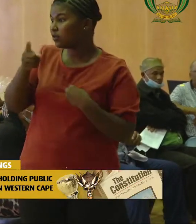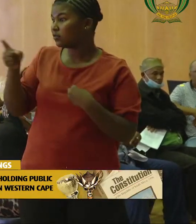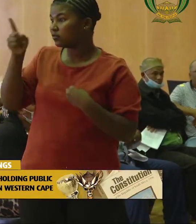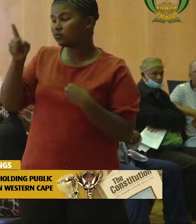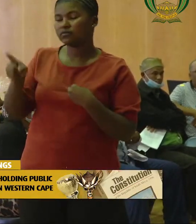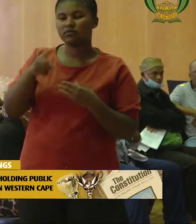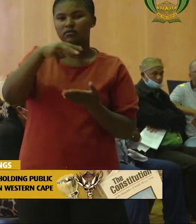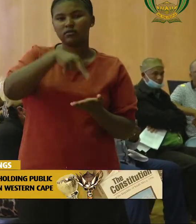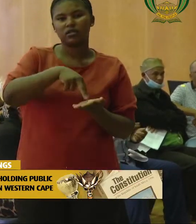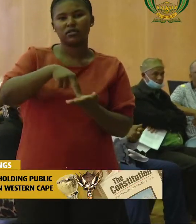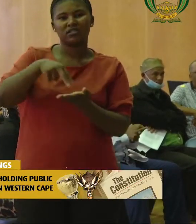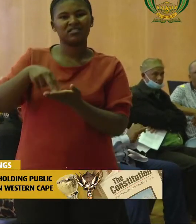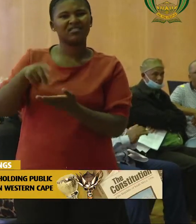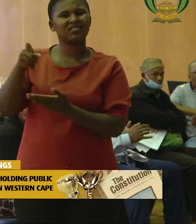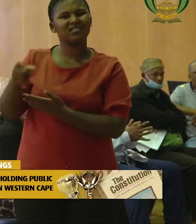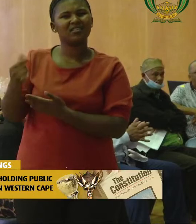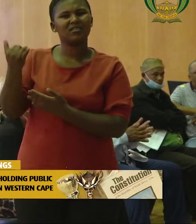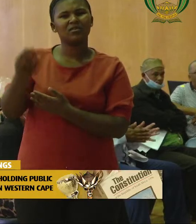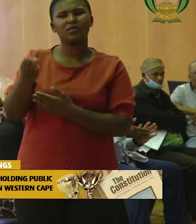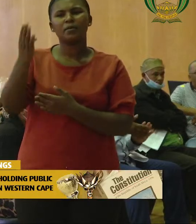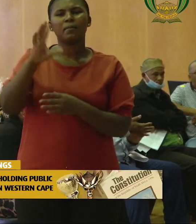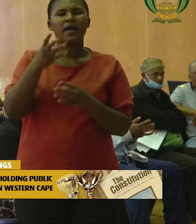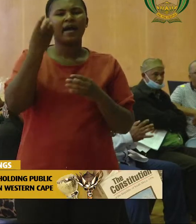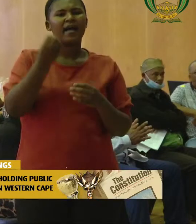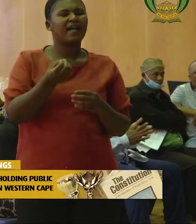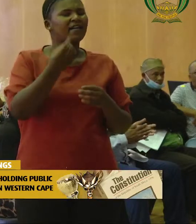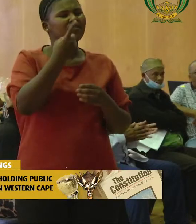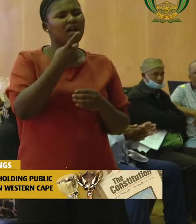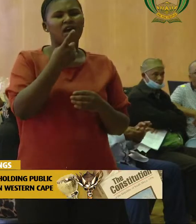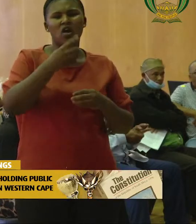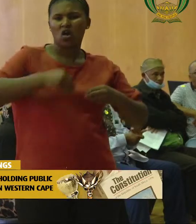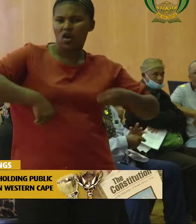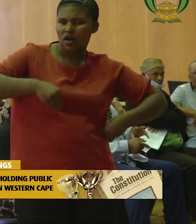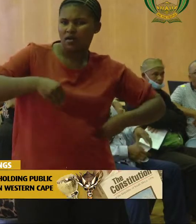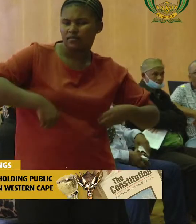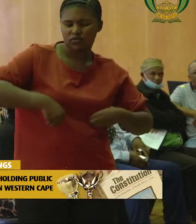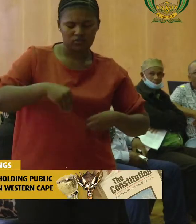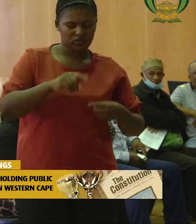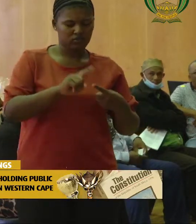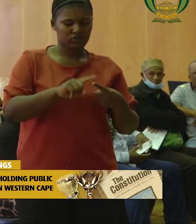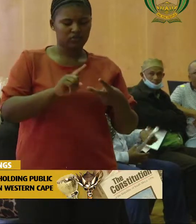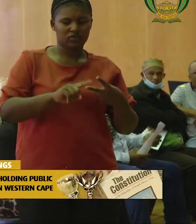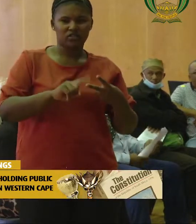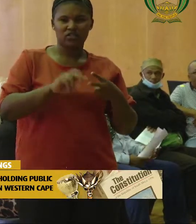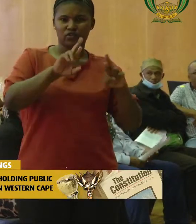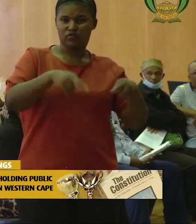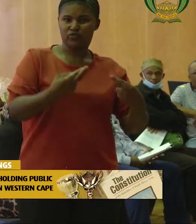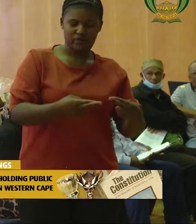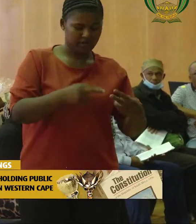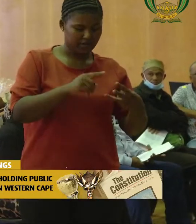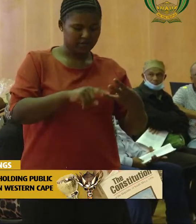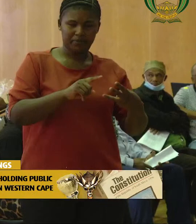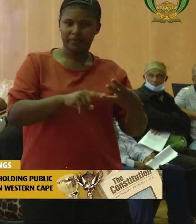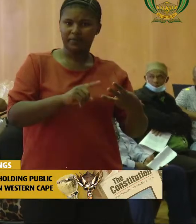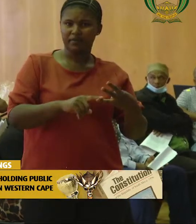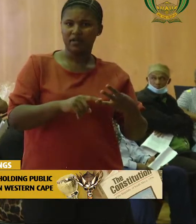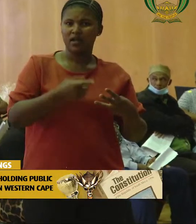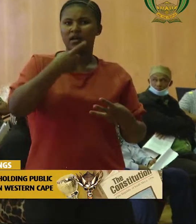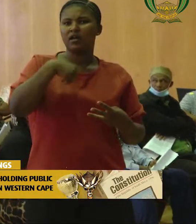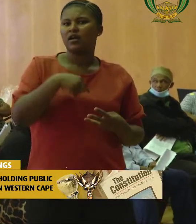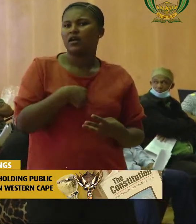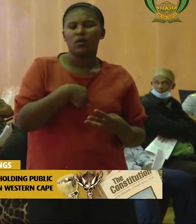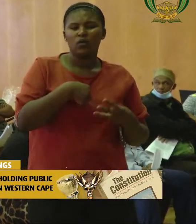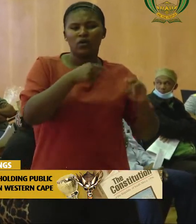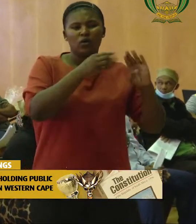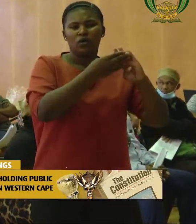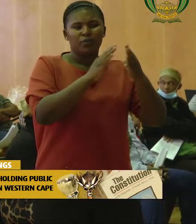stand, and candidates who are facing charges of fraud, facing charges of rape? Our towns are